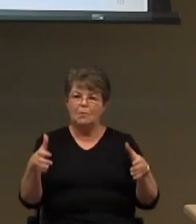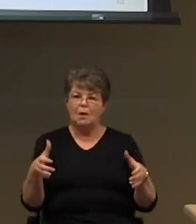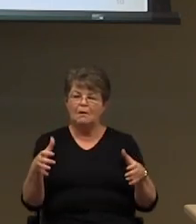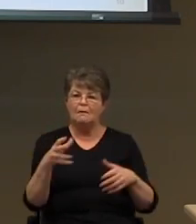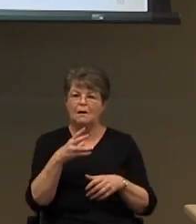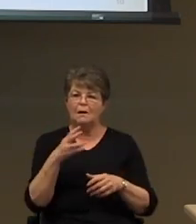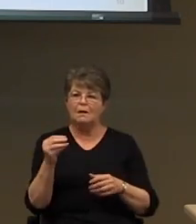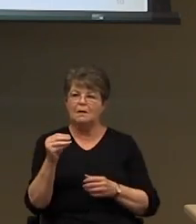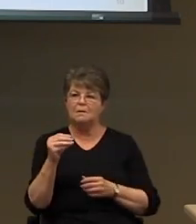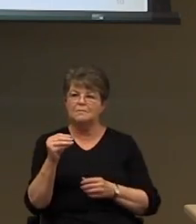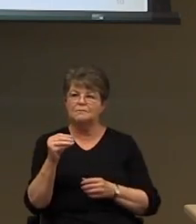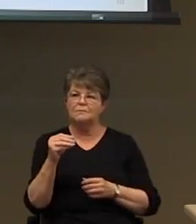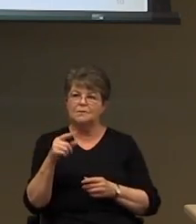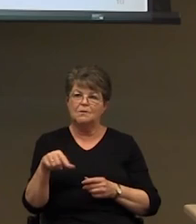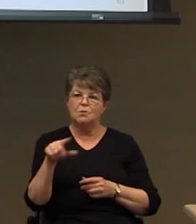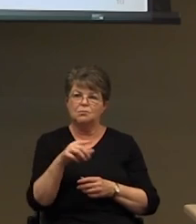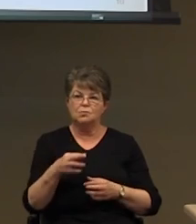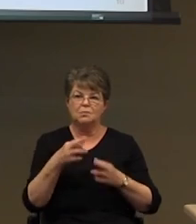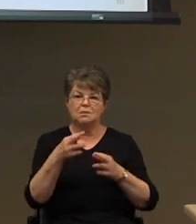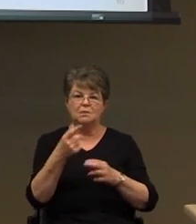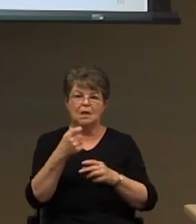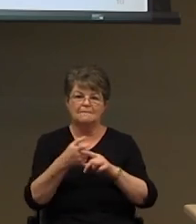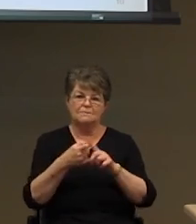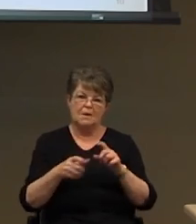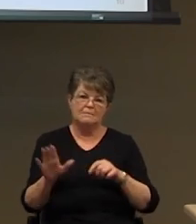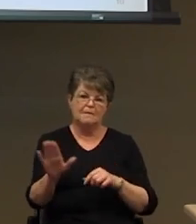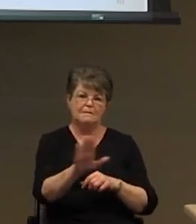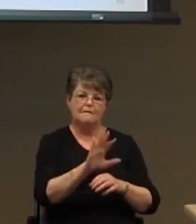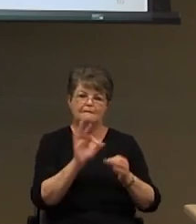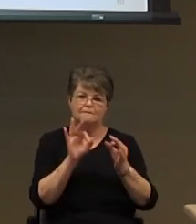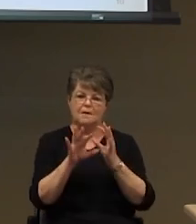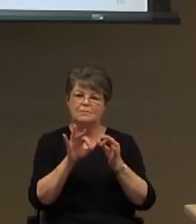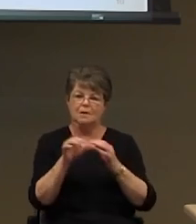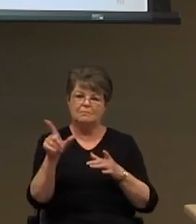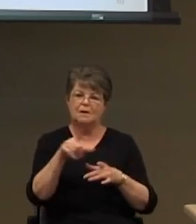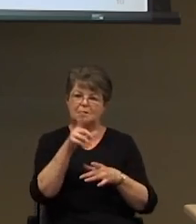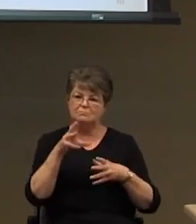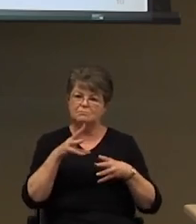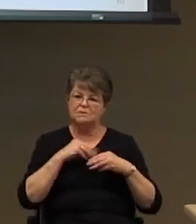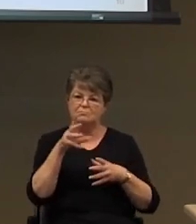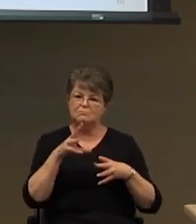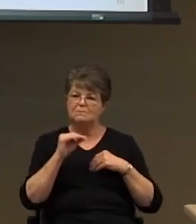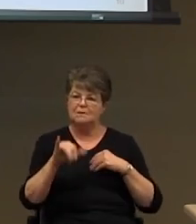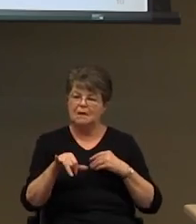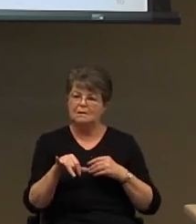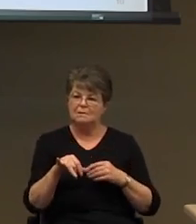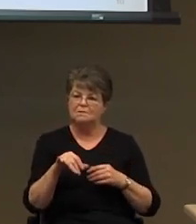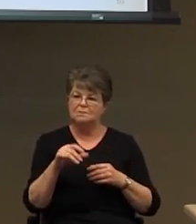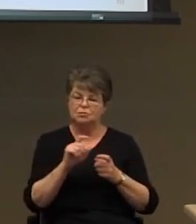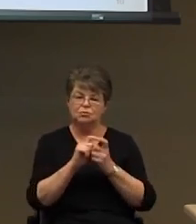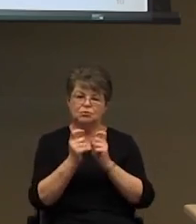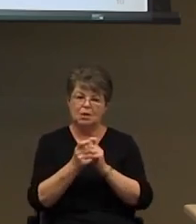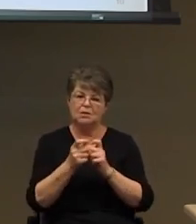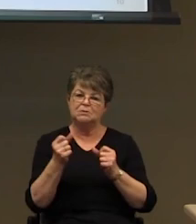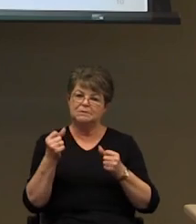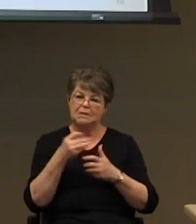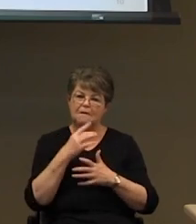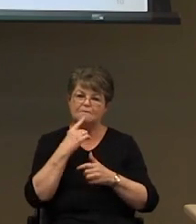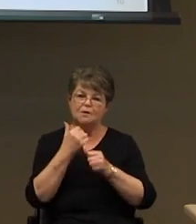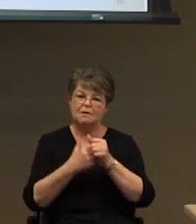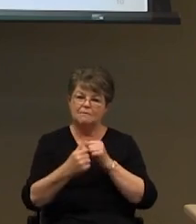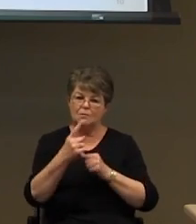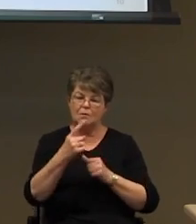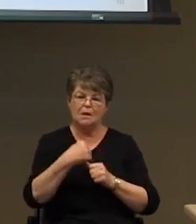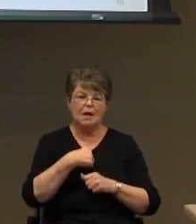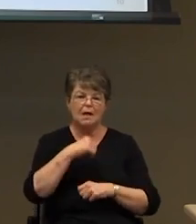And these recommendations came from their feedback saying, yeah, we're okay with this. You know, change is scary for everybody.